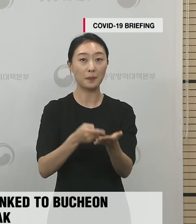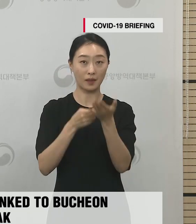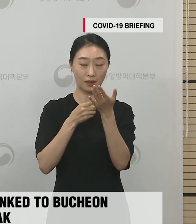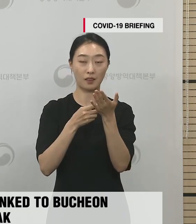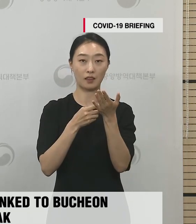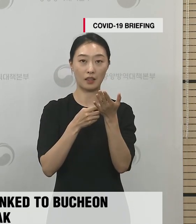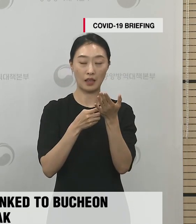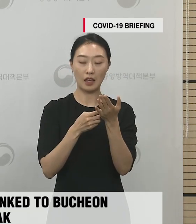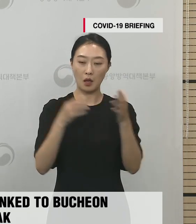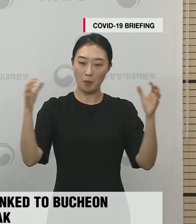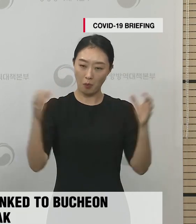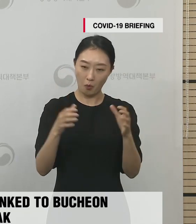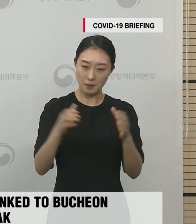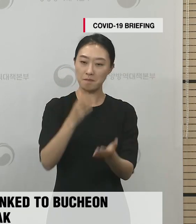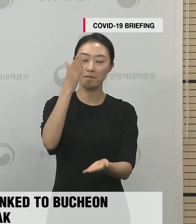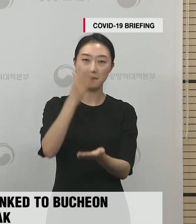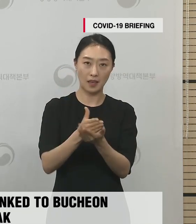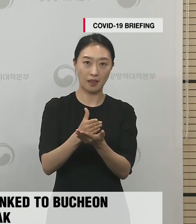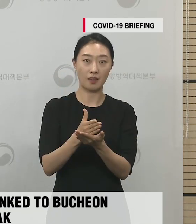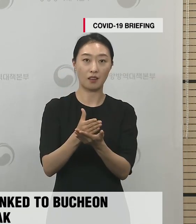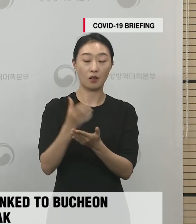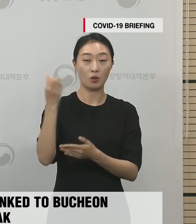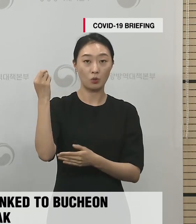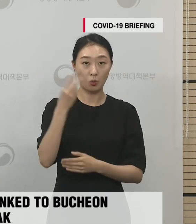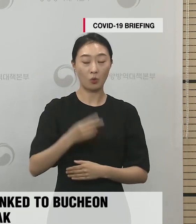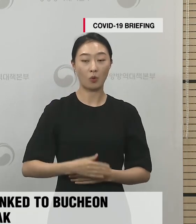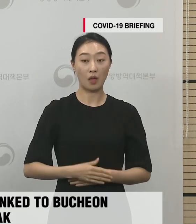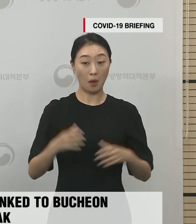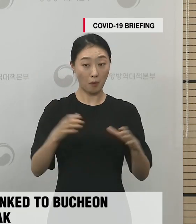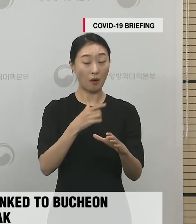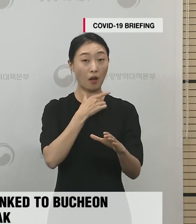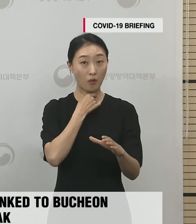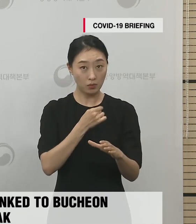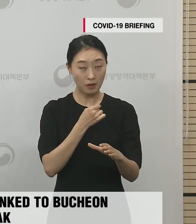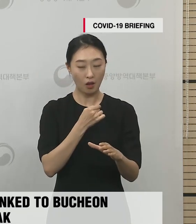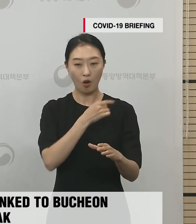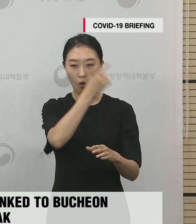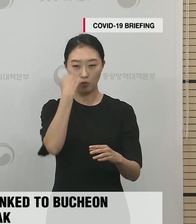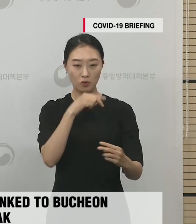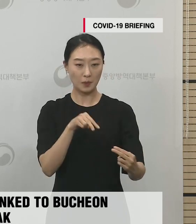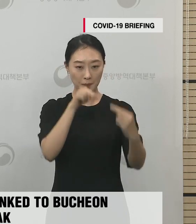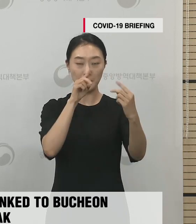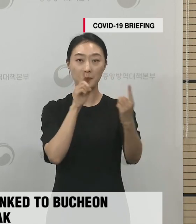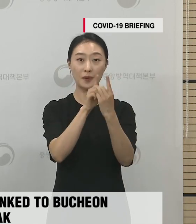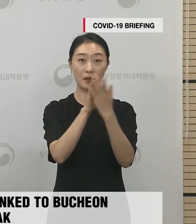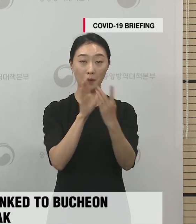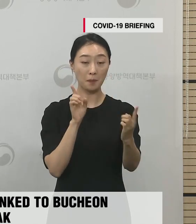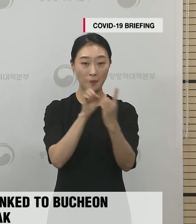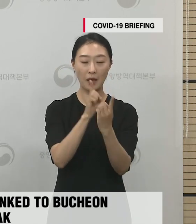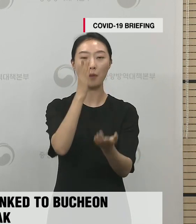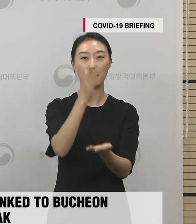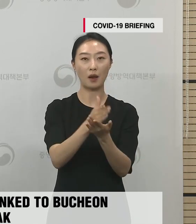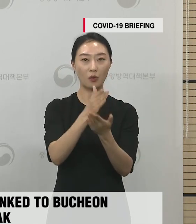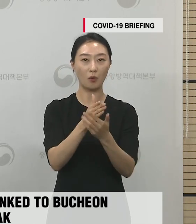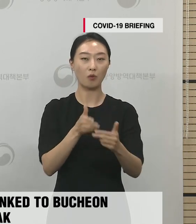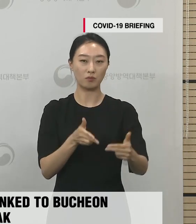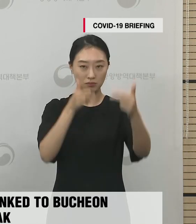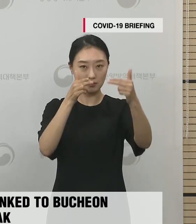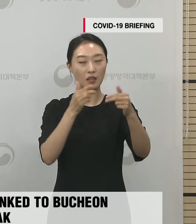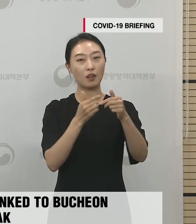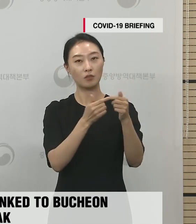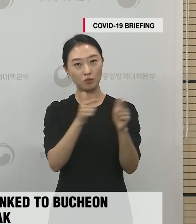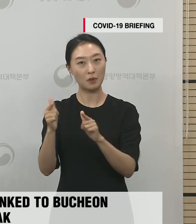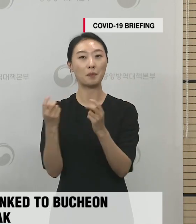the infection is on the rise, so we ask the faith communities to refrain from gathering and switch to